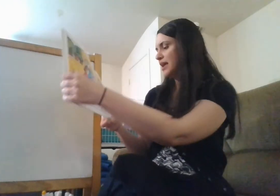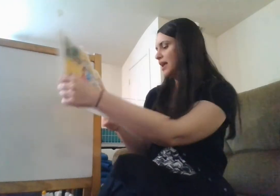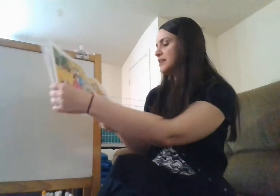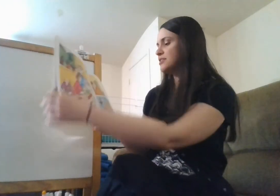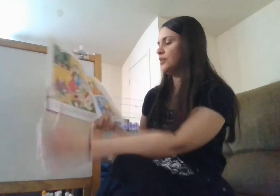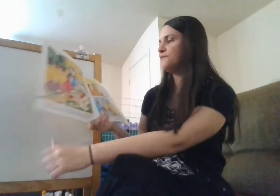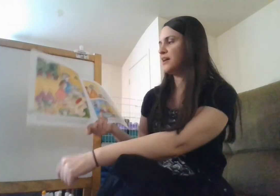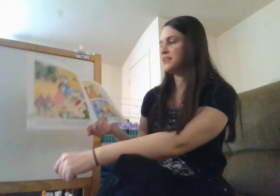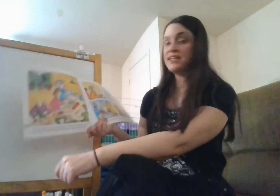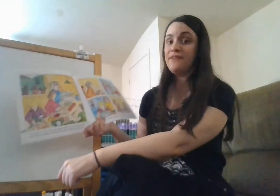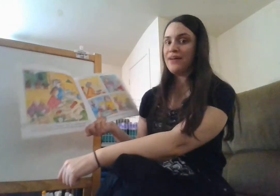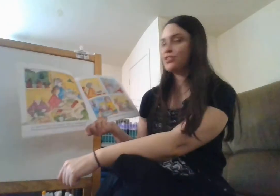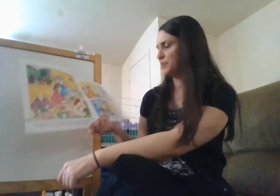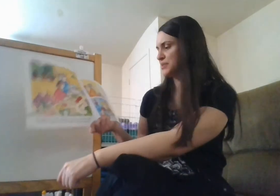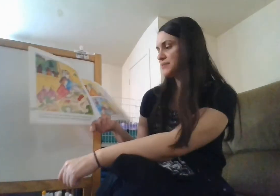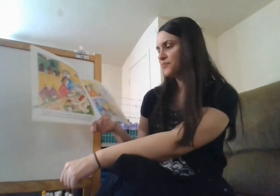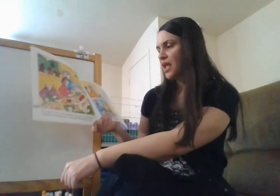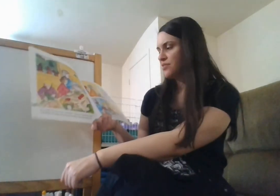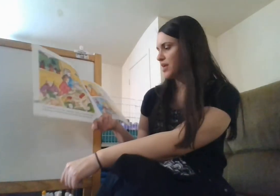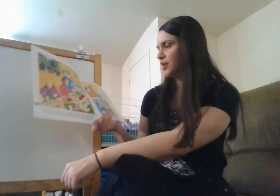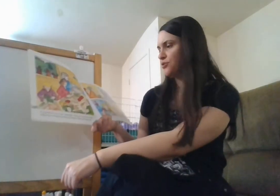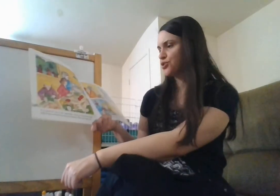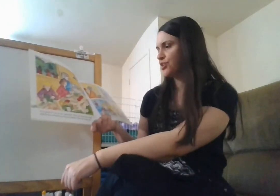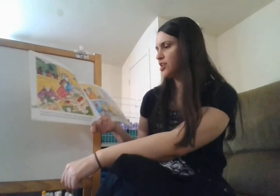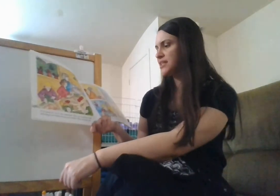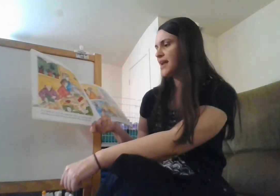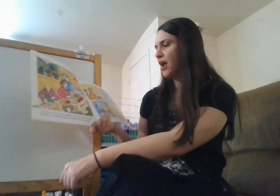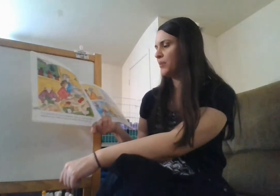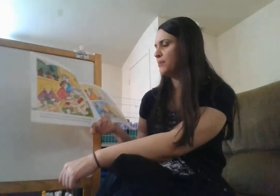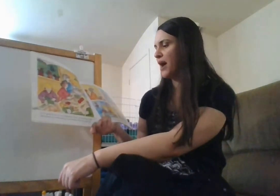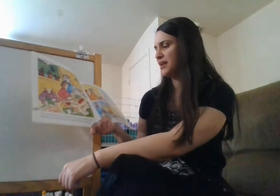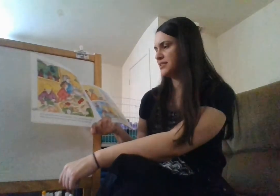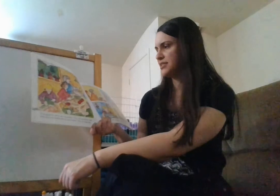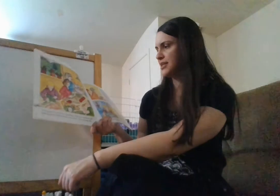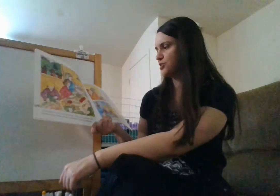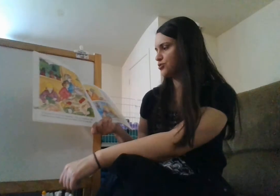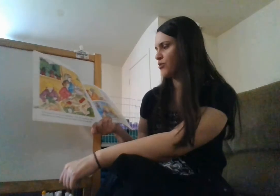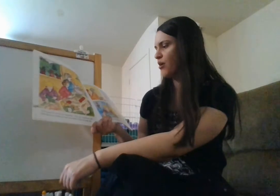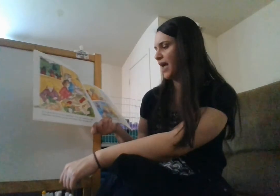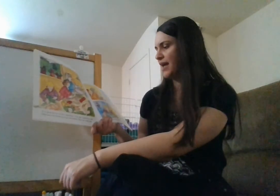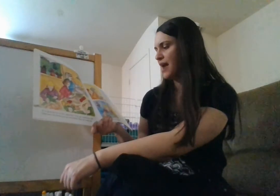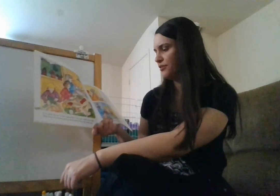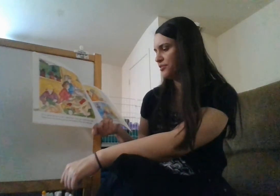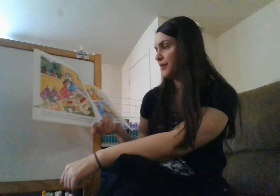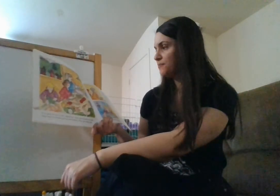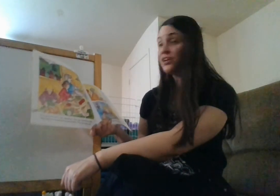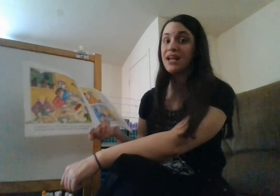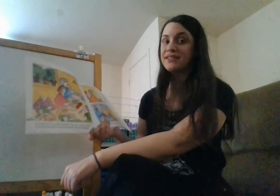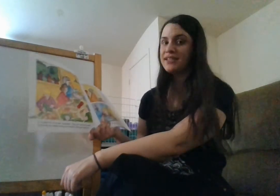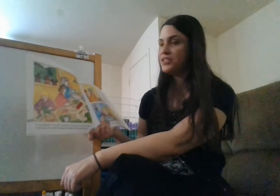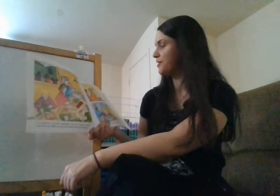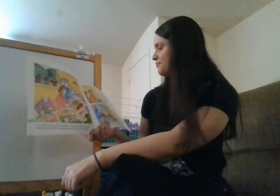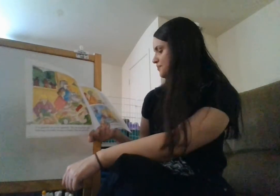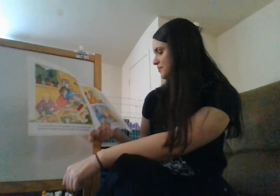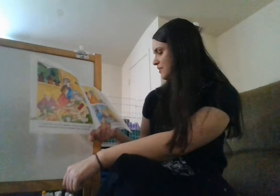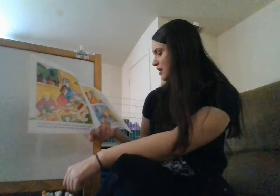It is good for us to eat vegetables. They are nutritious and help our bodies to stay strong and healthy. They're tasty too.